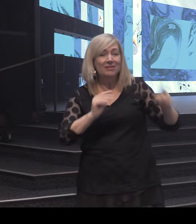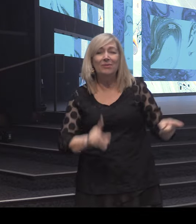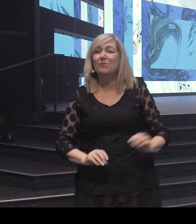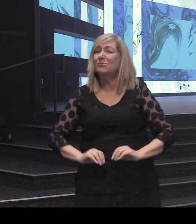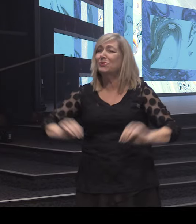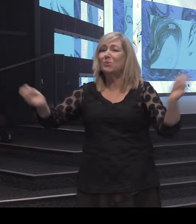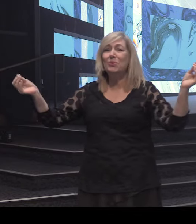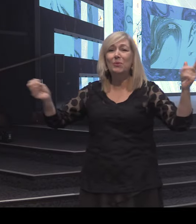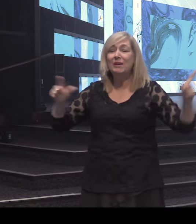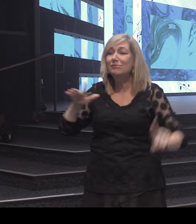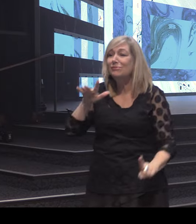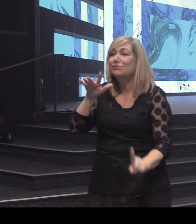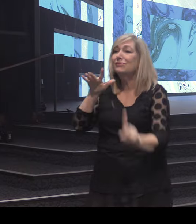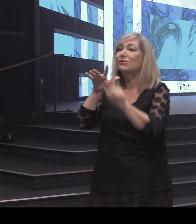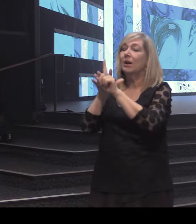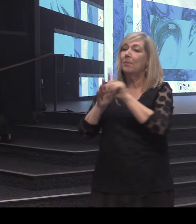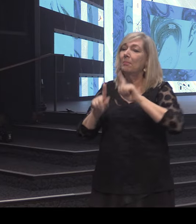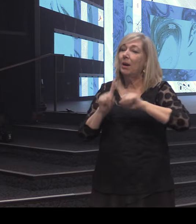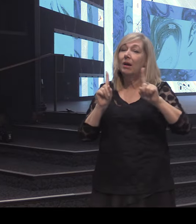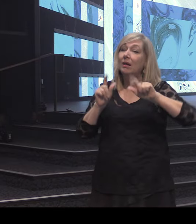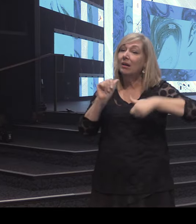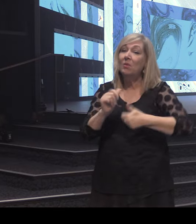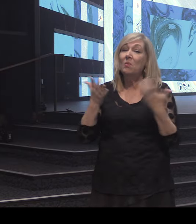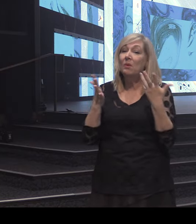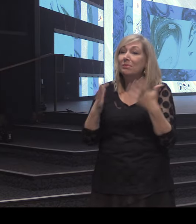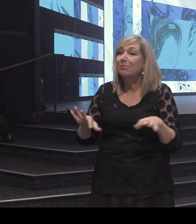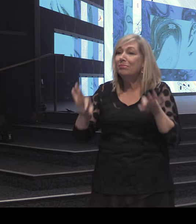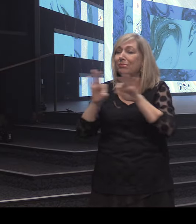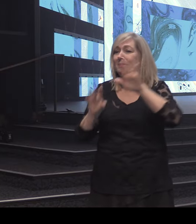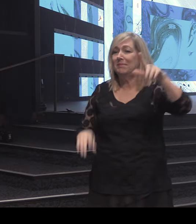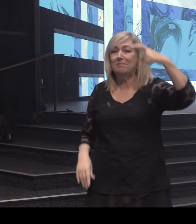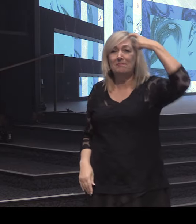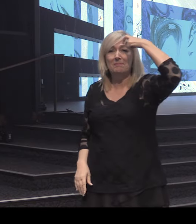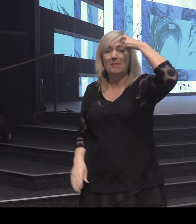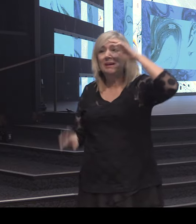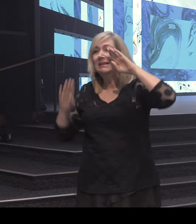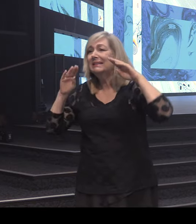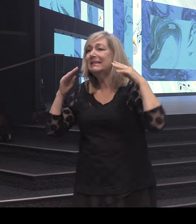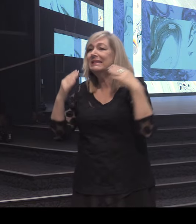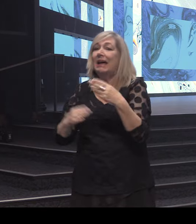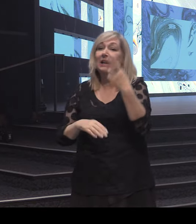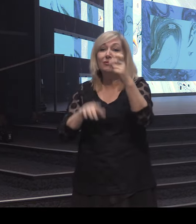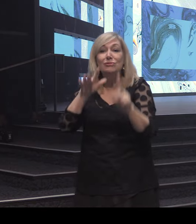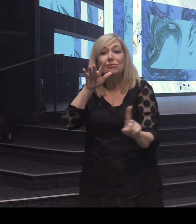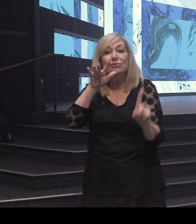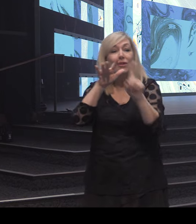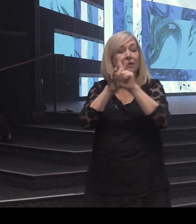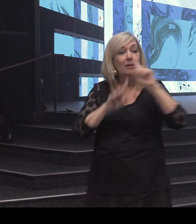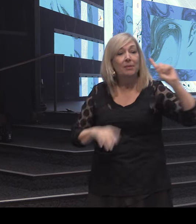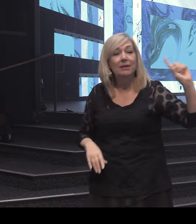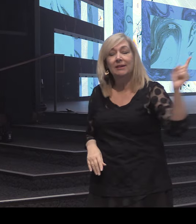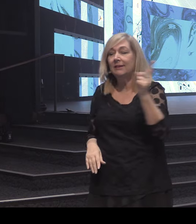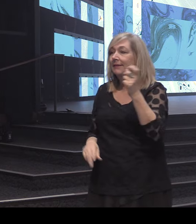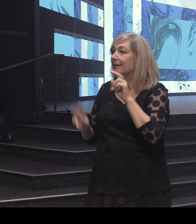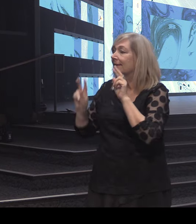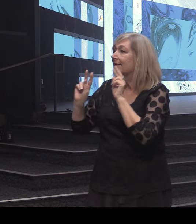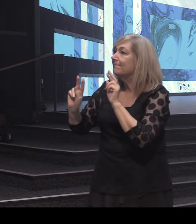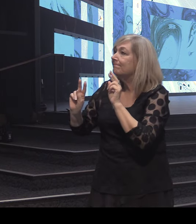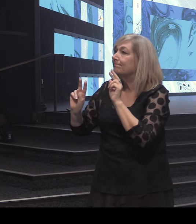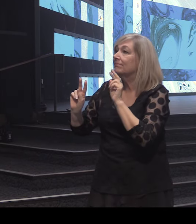But let me tell you, he had a different mindset. Because he came on the stage thinking, I will stand for